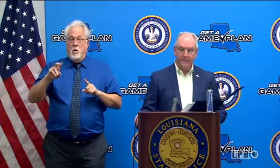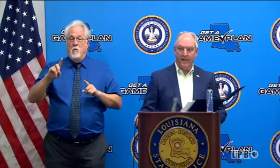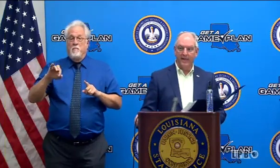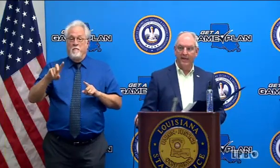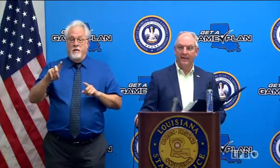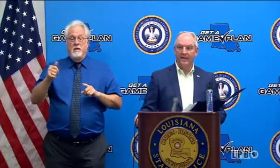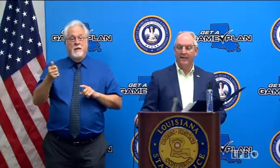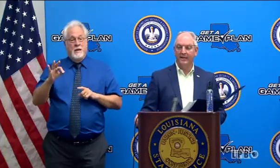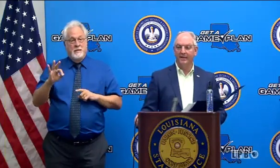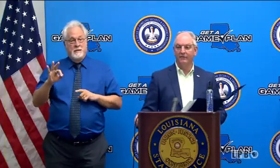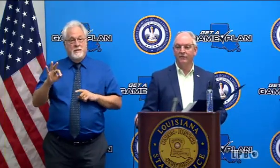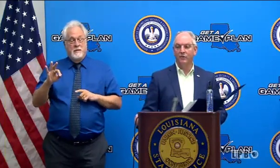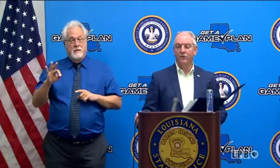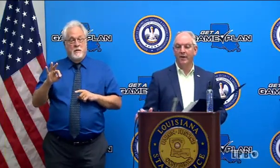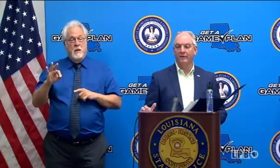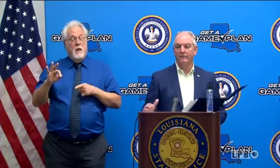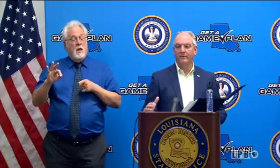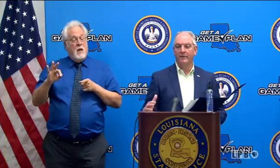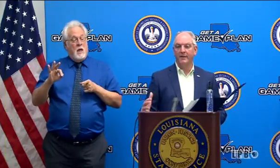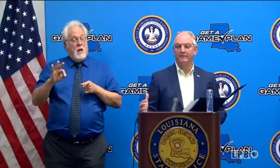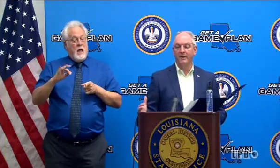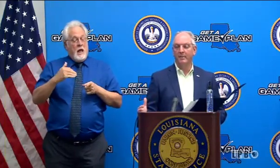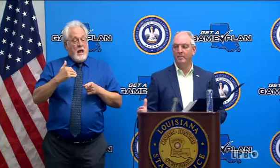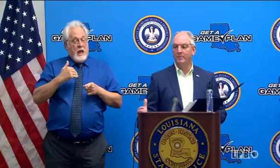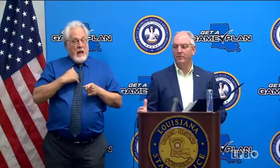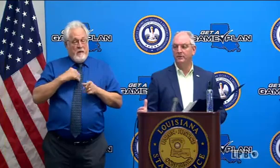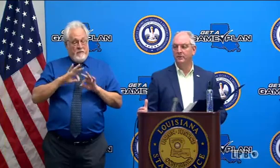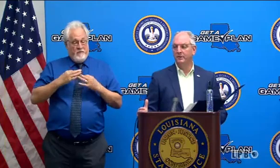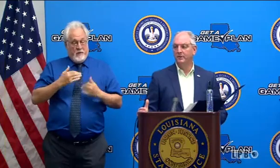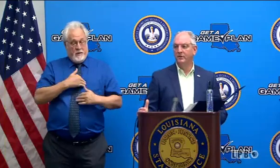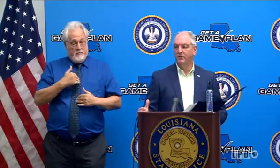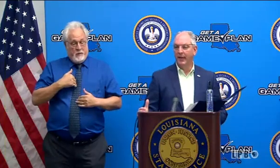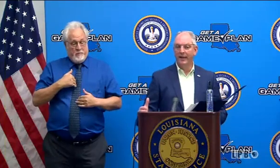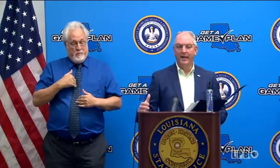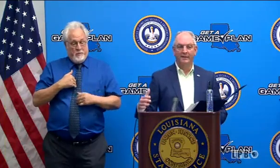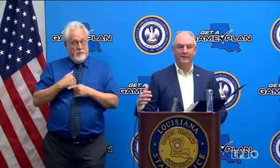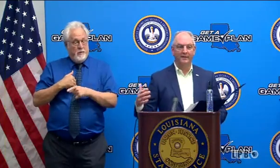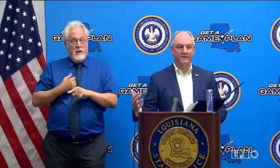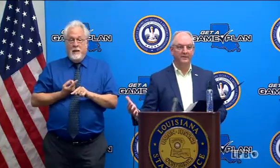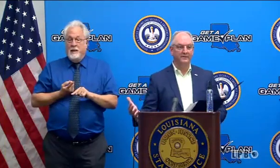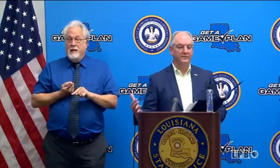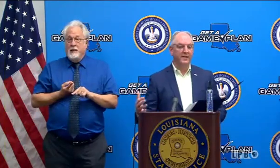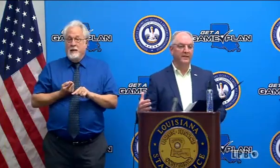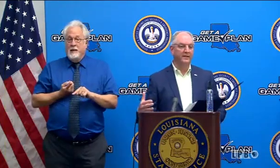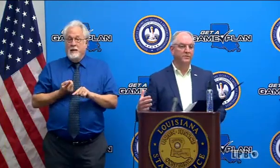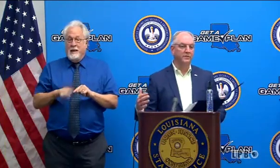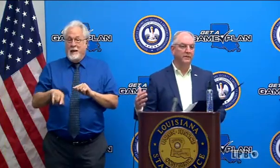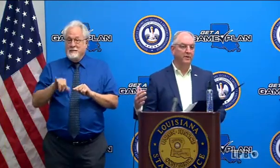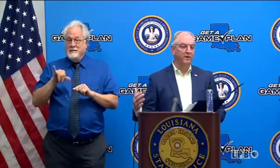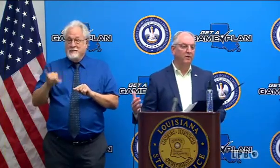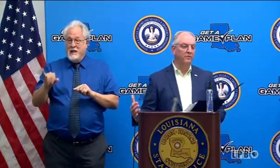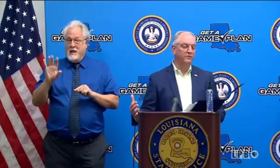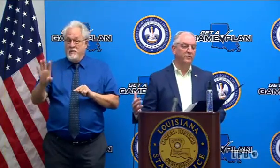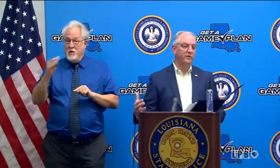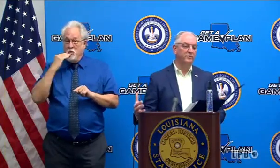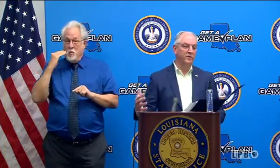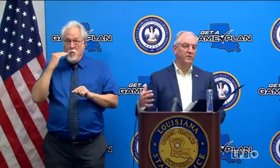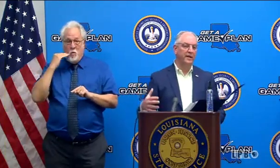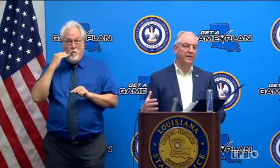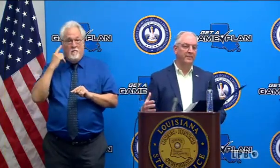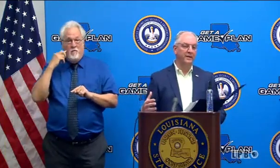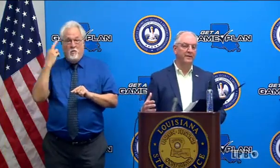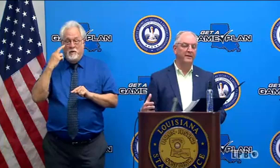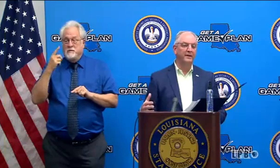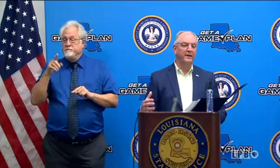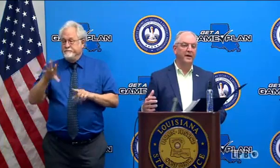COVID-19, and if you have immediate family members who cannot stay in their home for some reason,